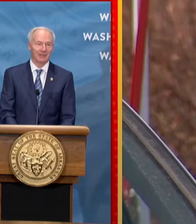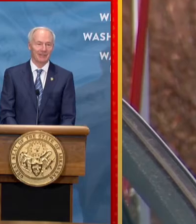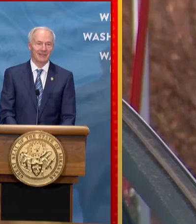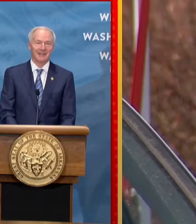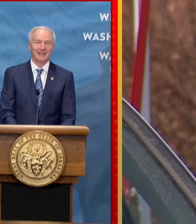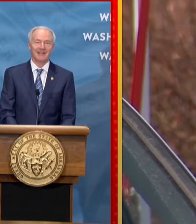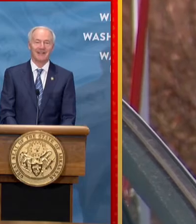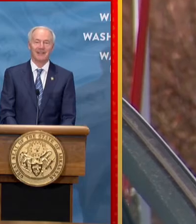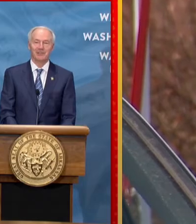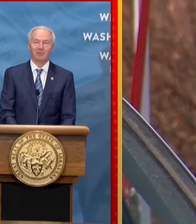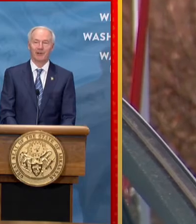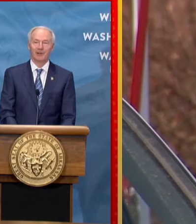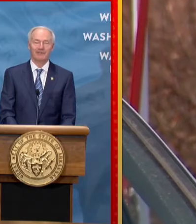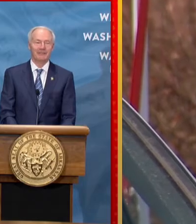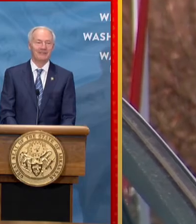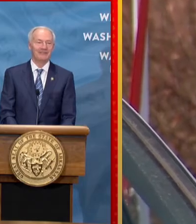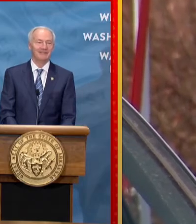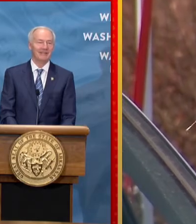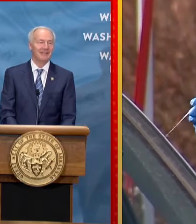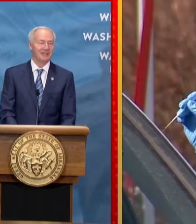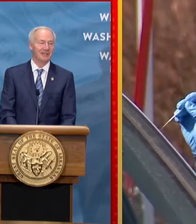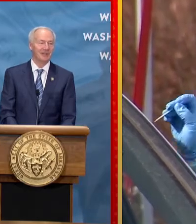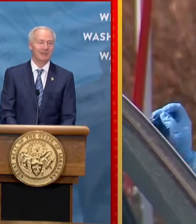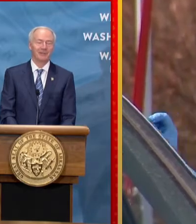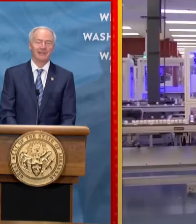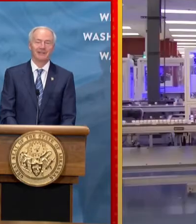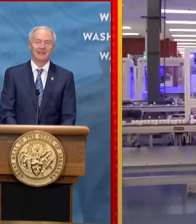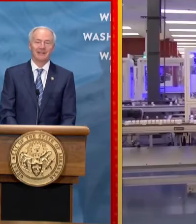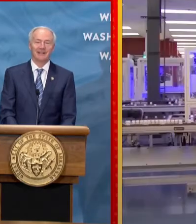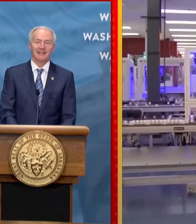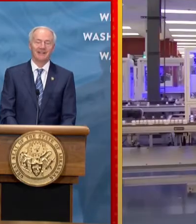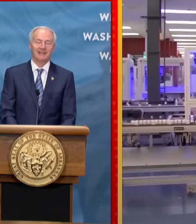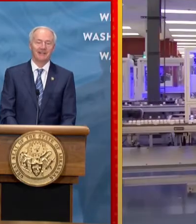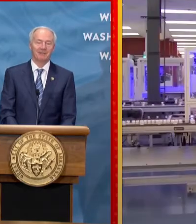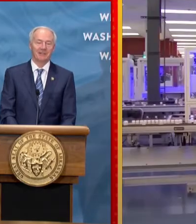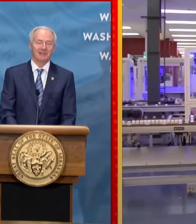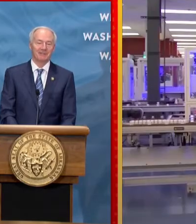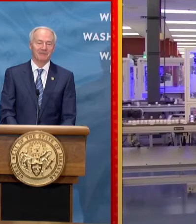future as to where the cases go and